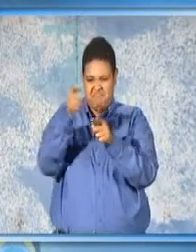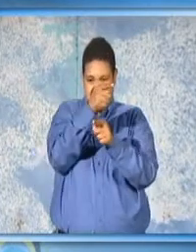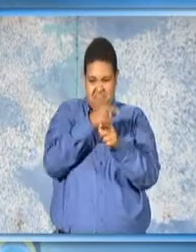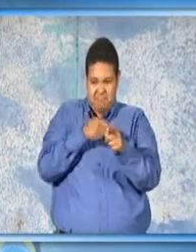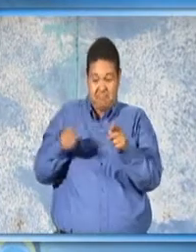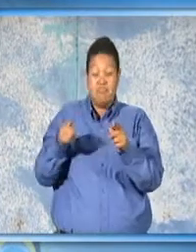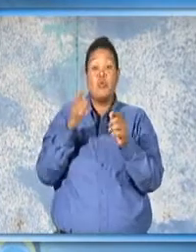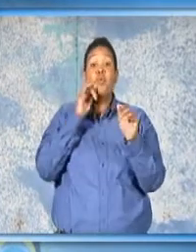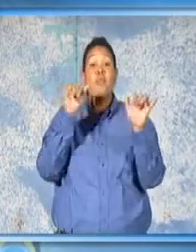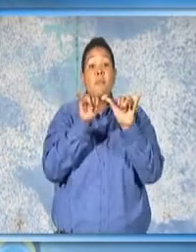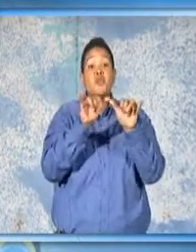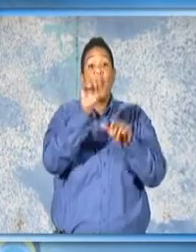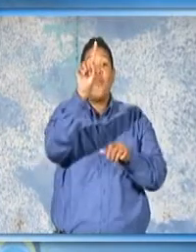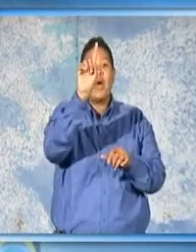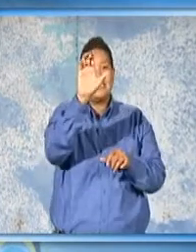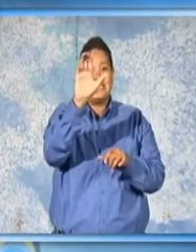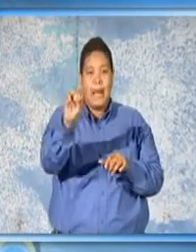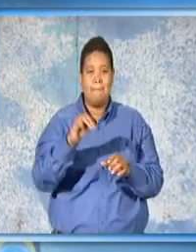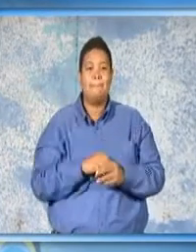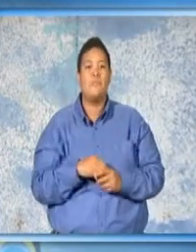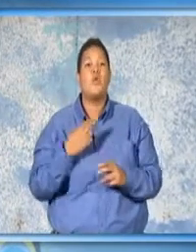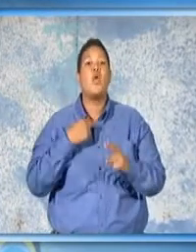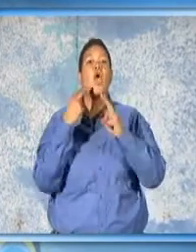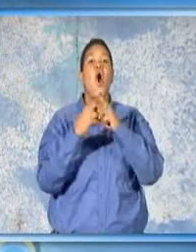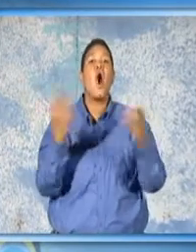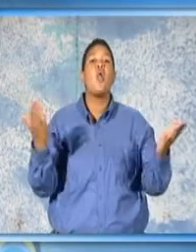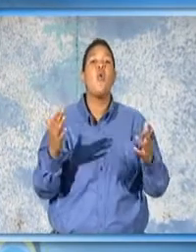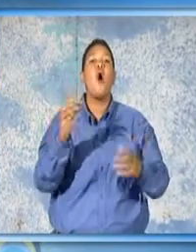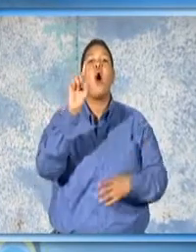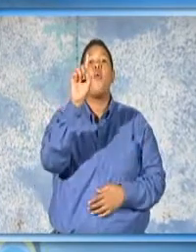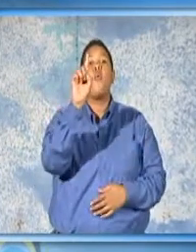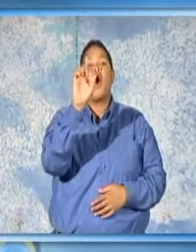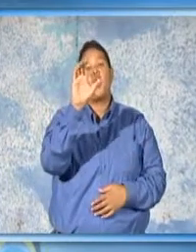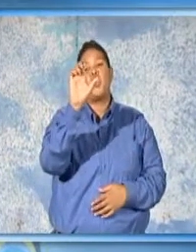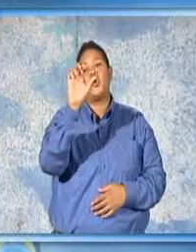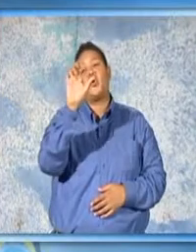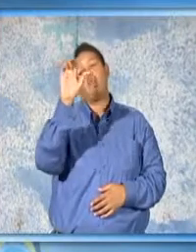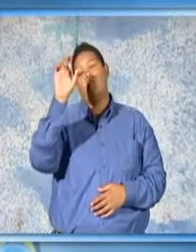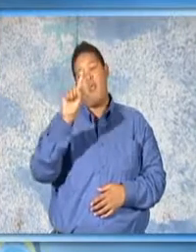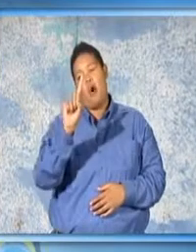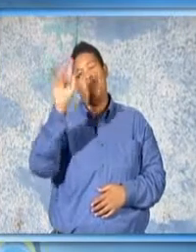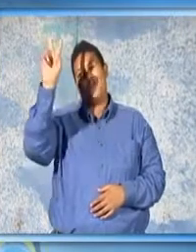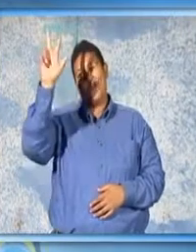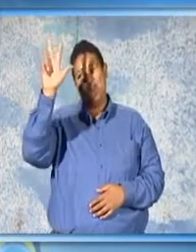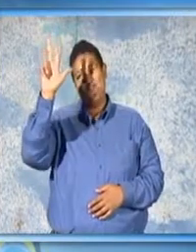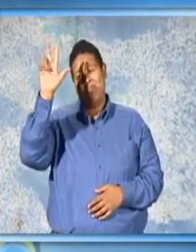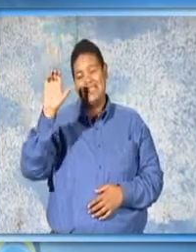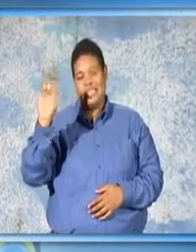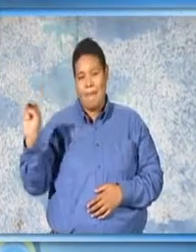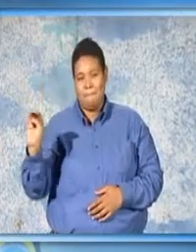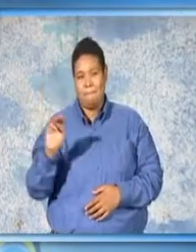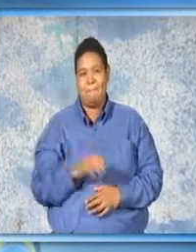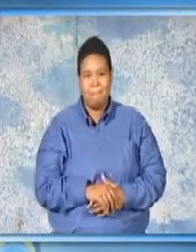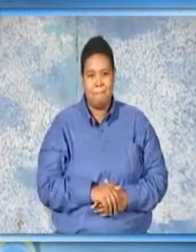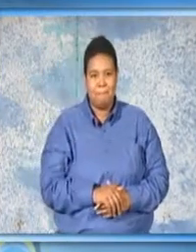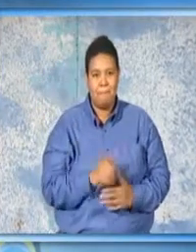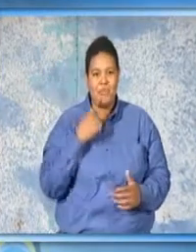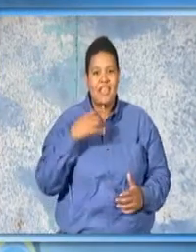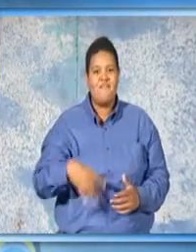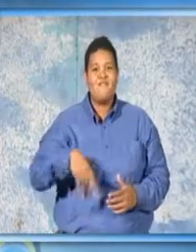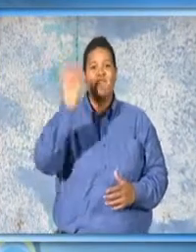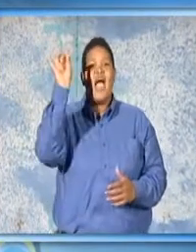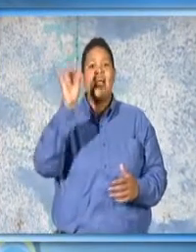1 centimeter. We call this 1 cubic centimeter. Let us find the volume of a